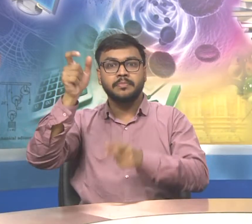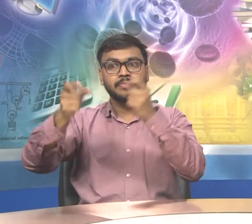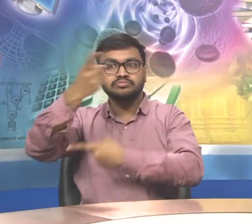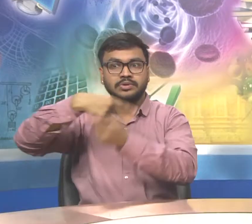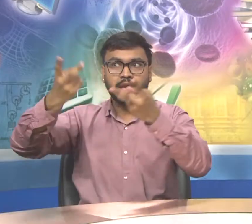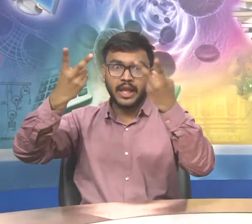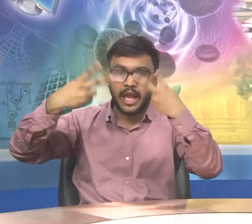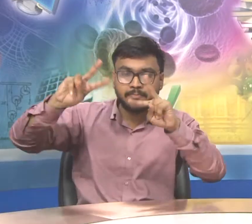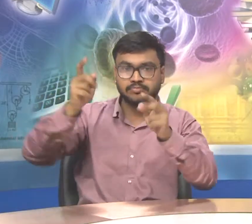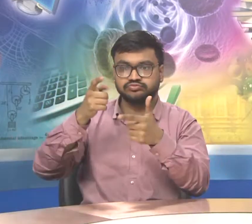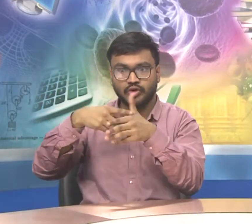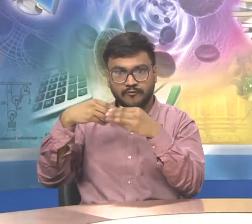and equality